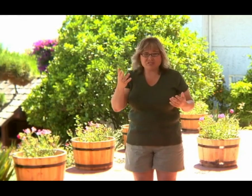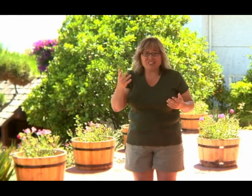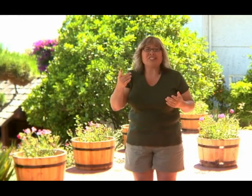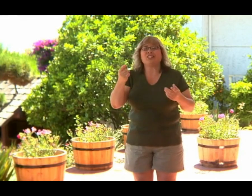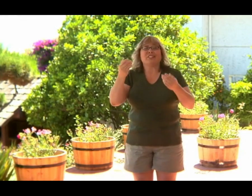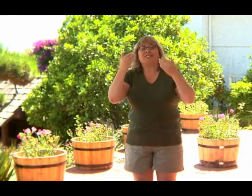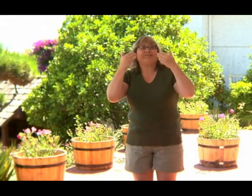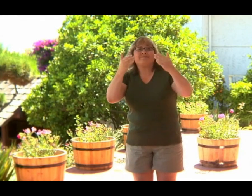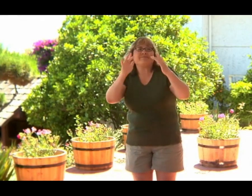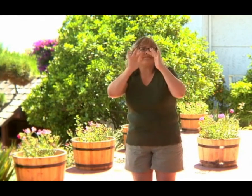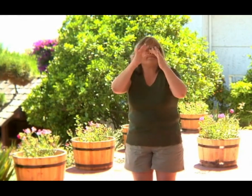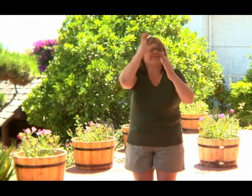cancer.